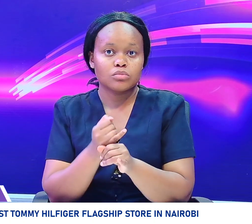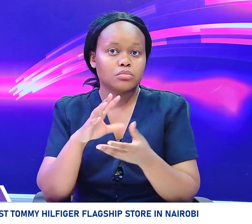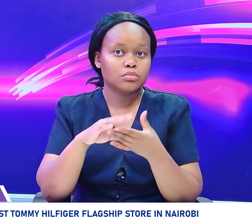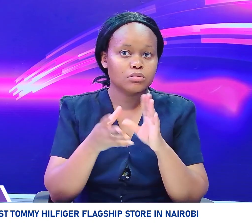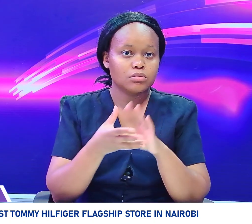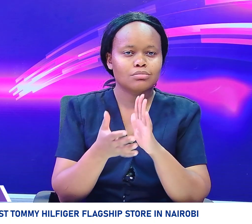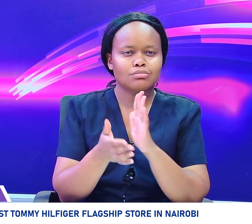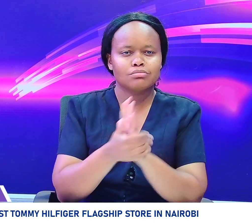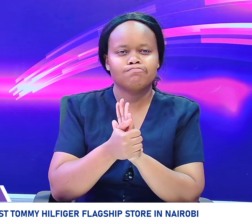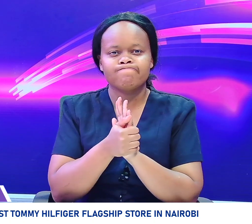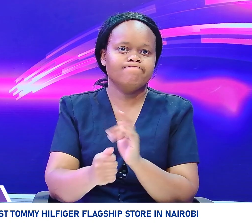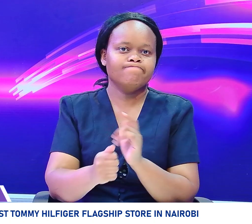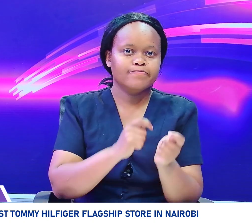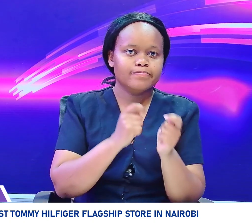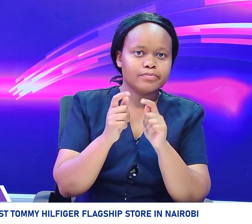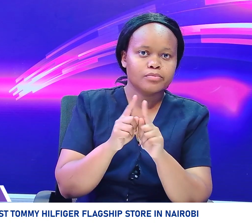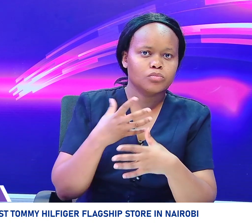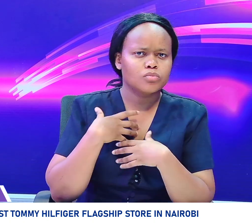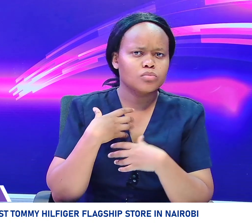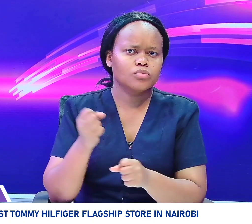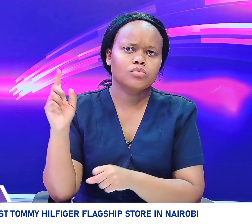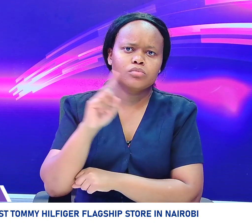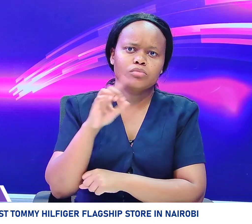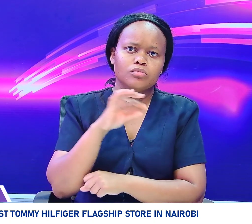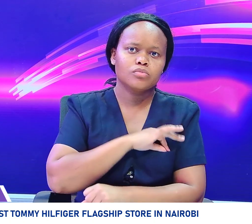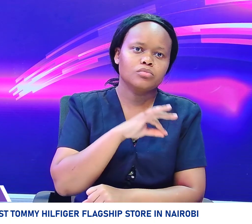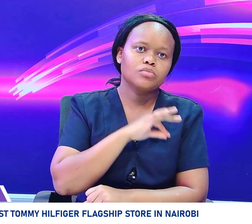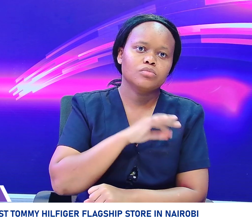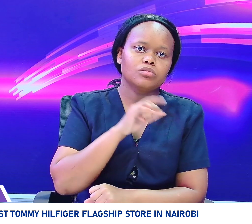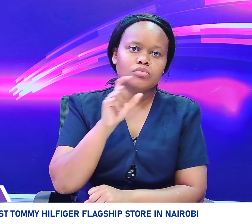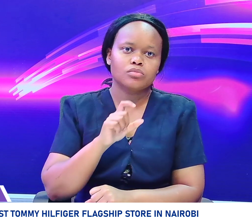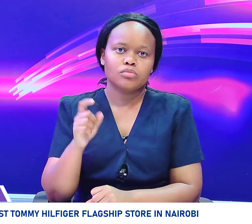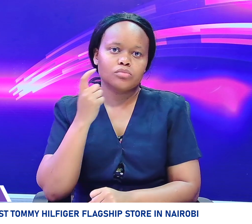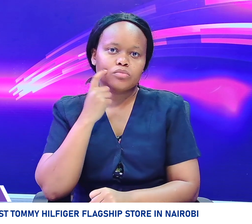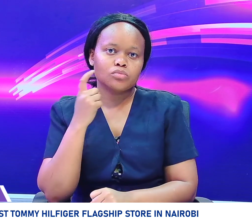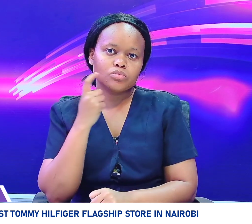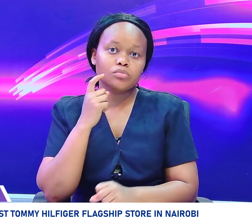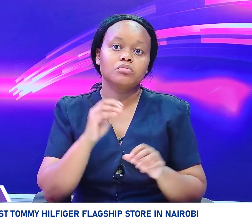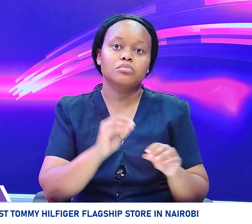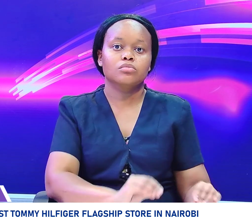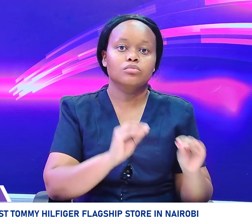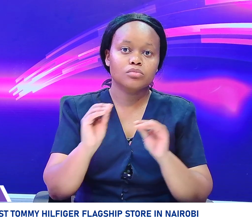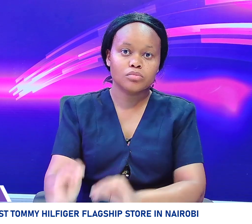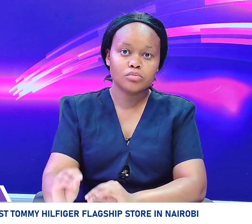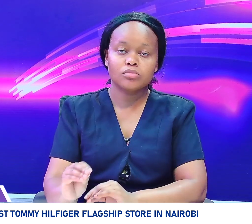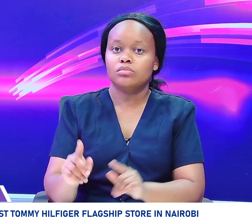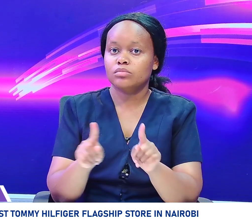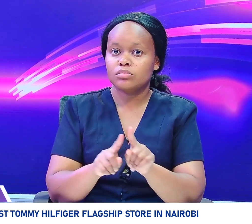transfer, and strengthen Nairobi's profile as a regional shopping destination. The move is also